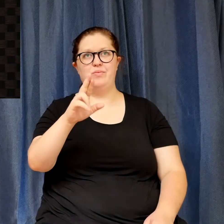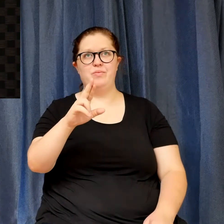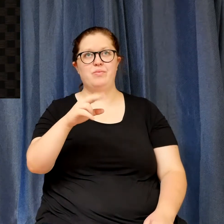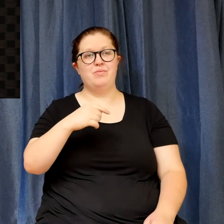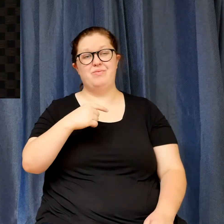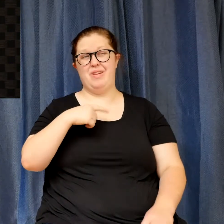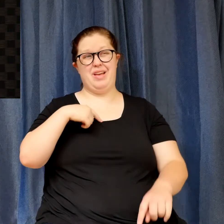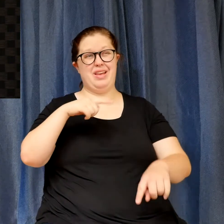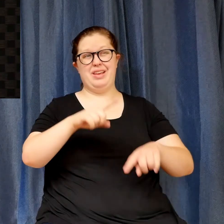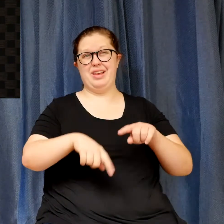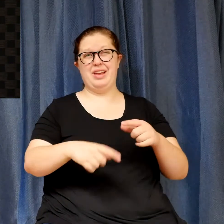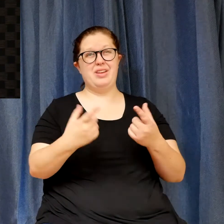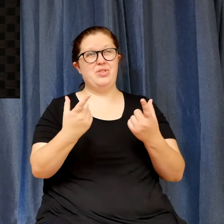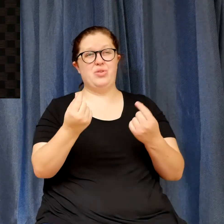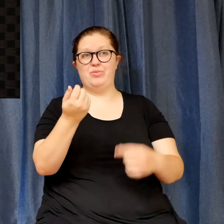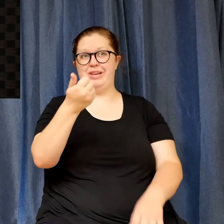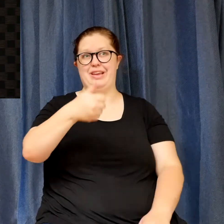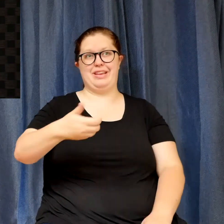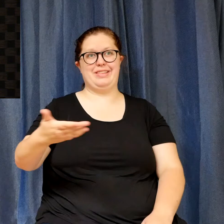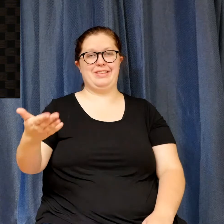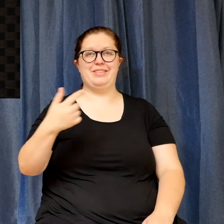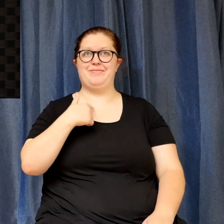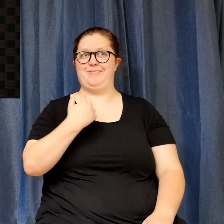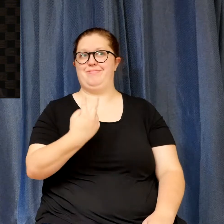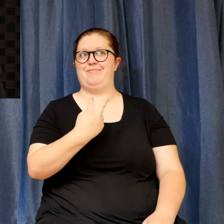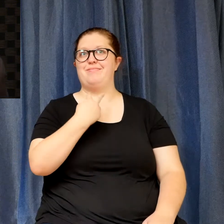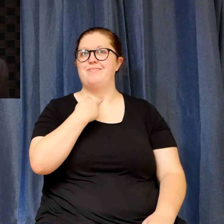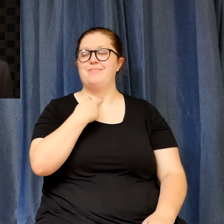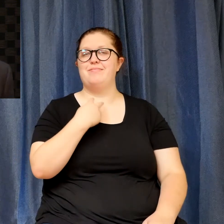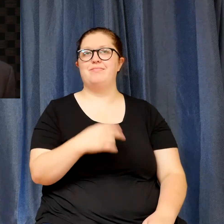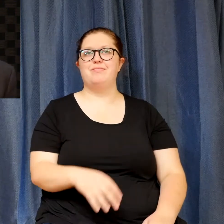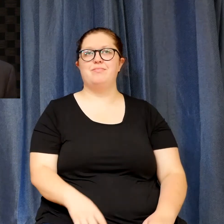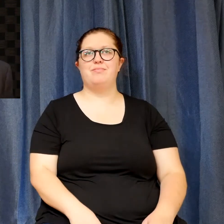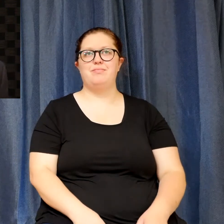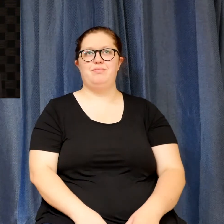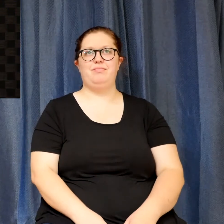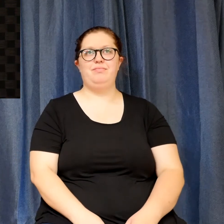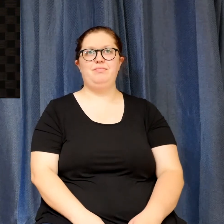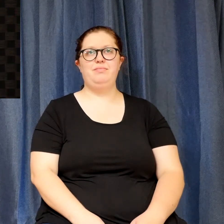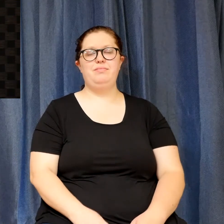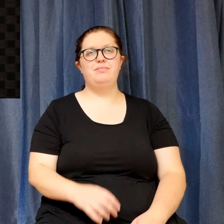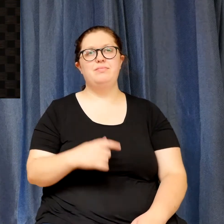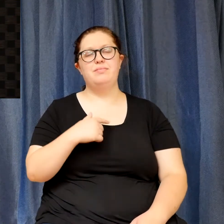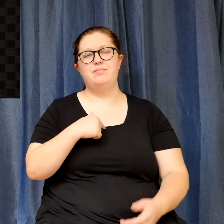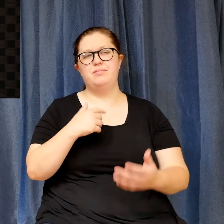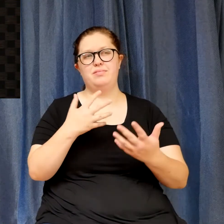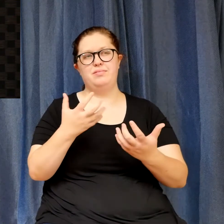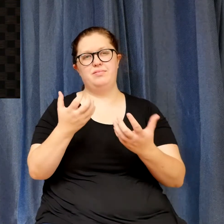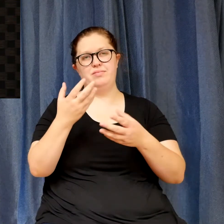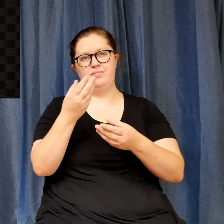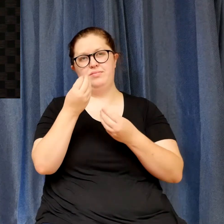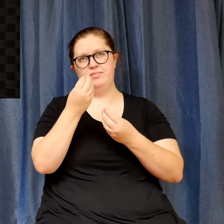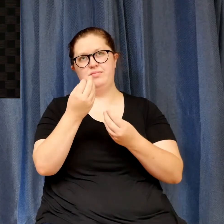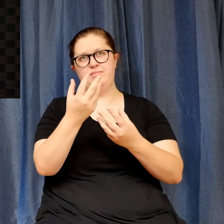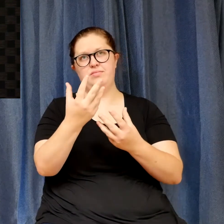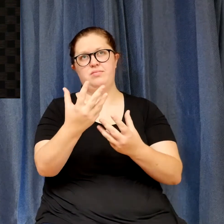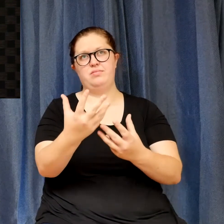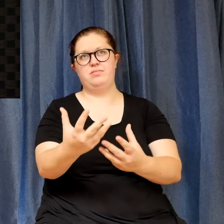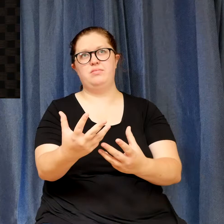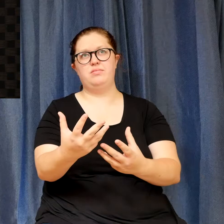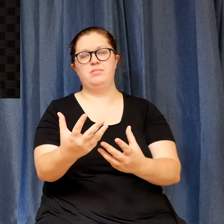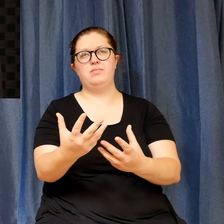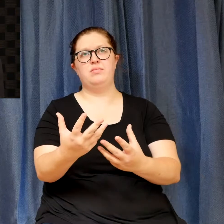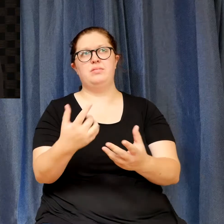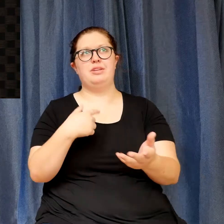you actually can't do anything. And what I want to share with you is being in this position with